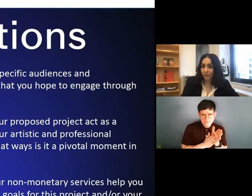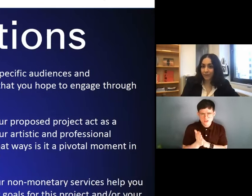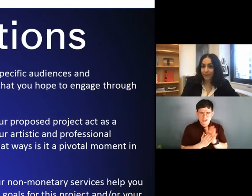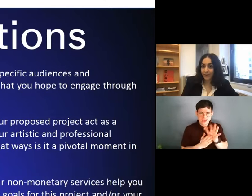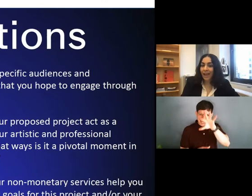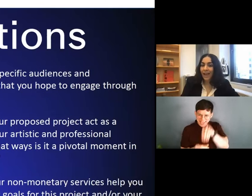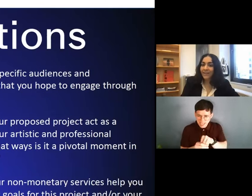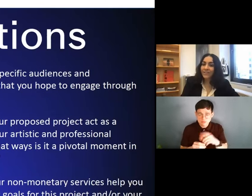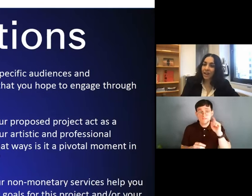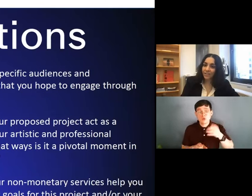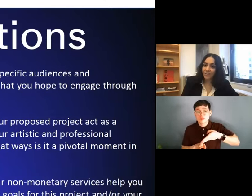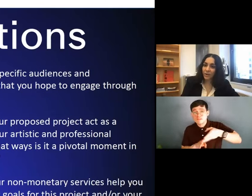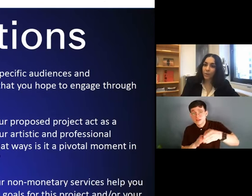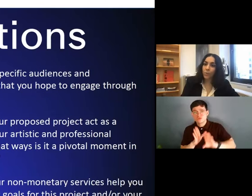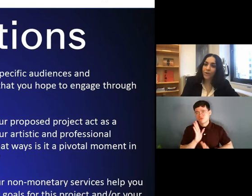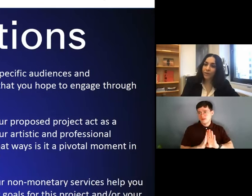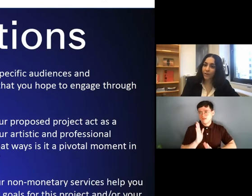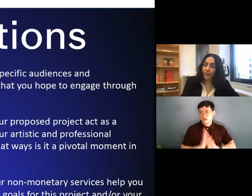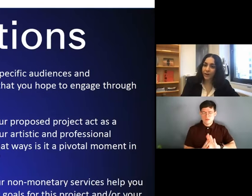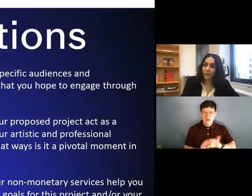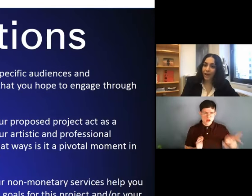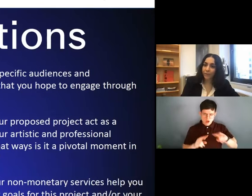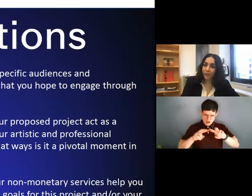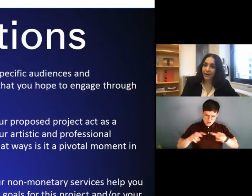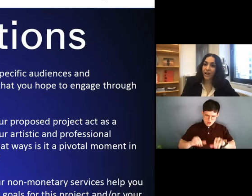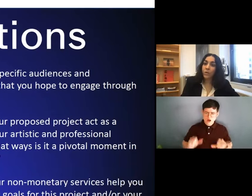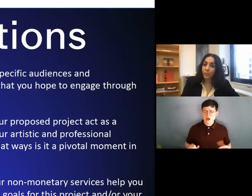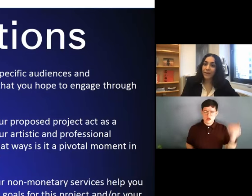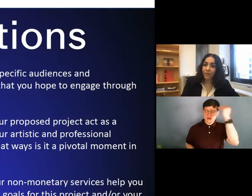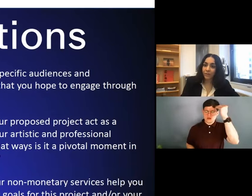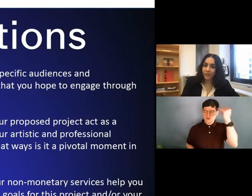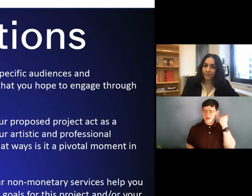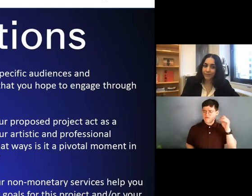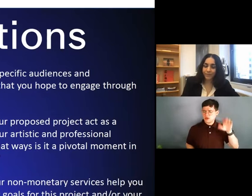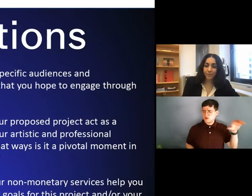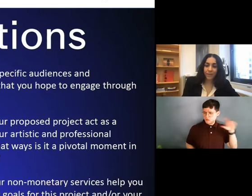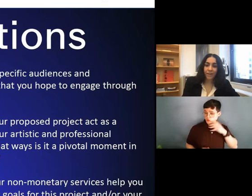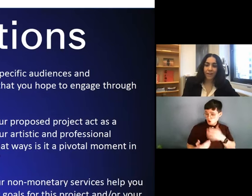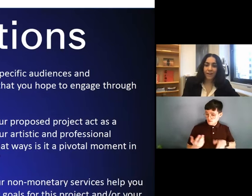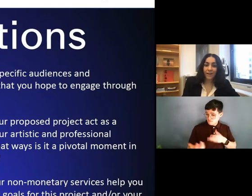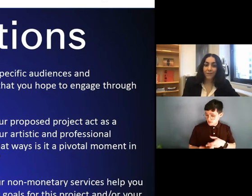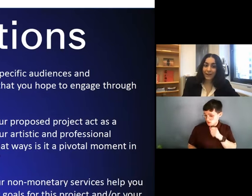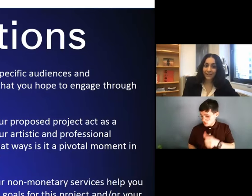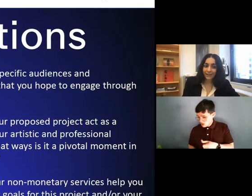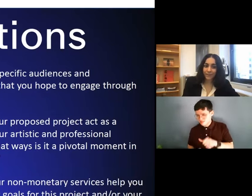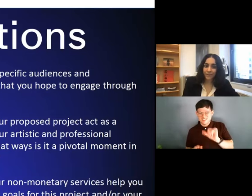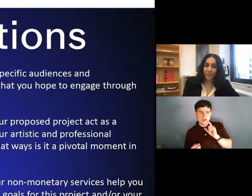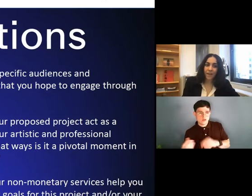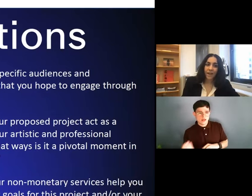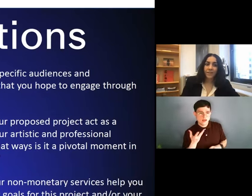professional development. And it lets us know whether or not the Creative Capital grant would be a good fit. And